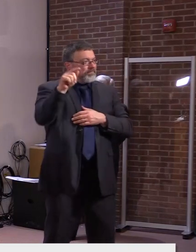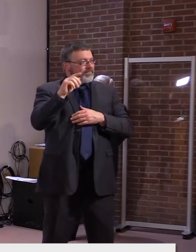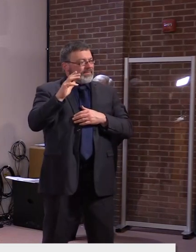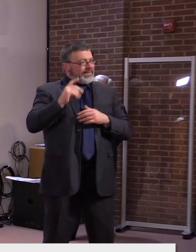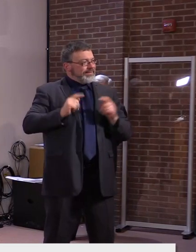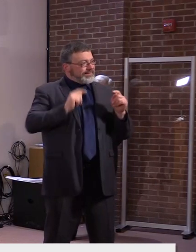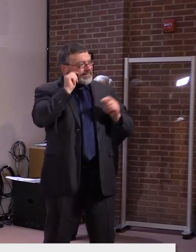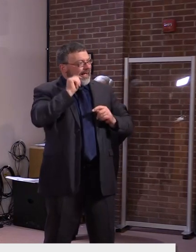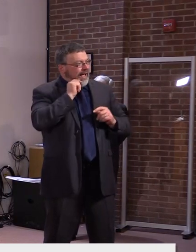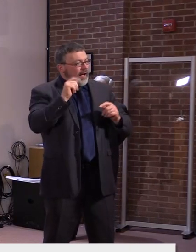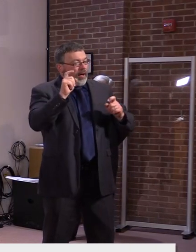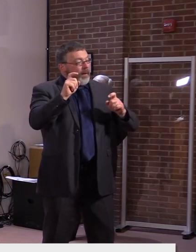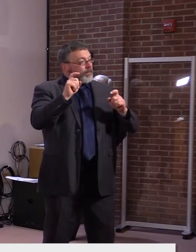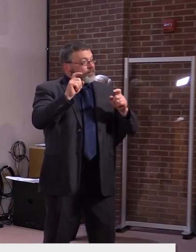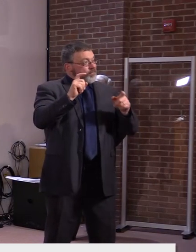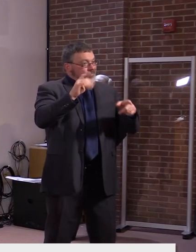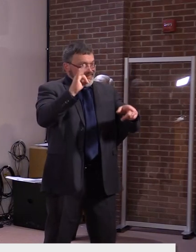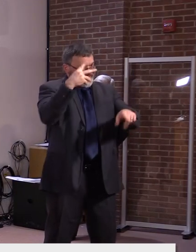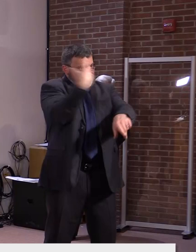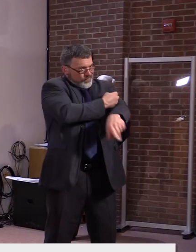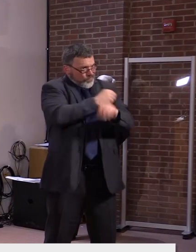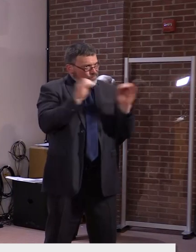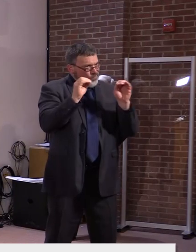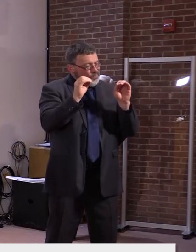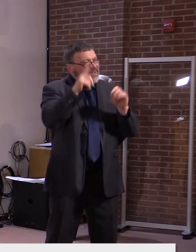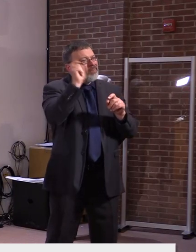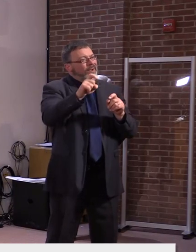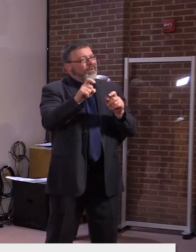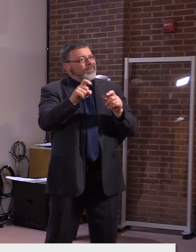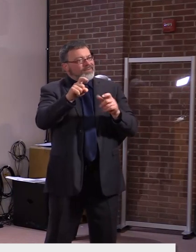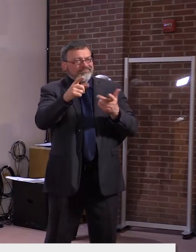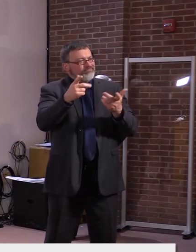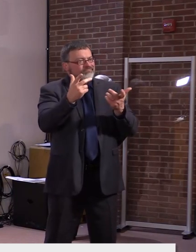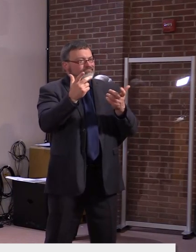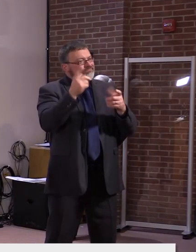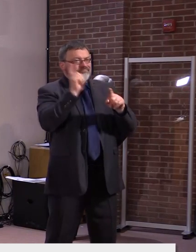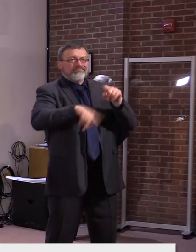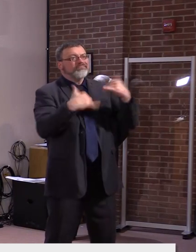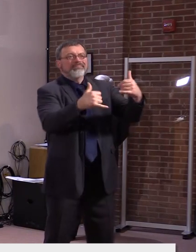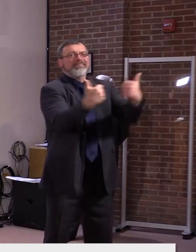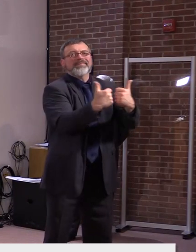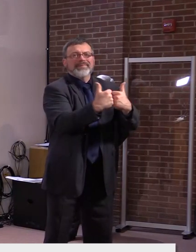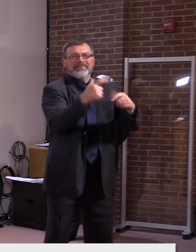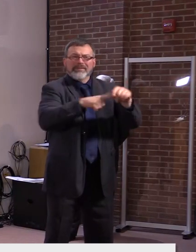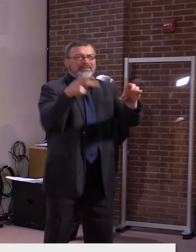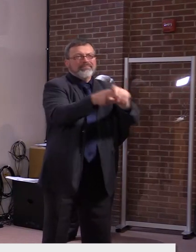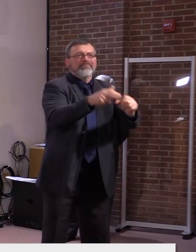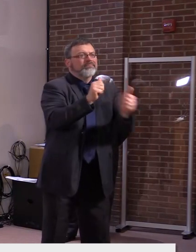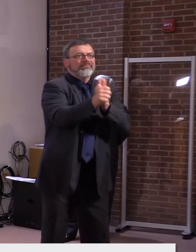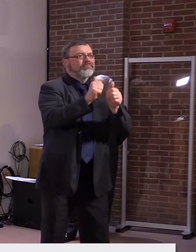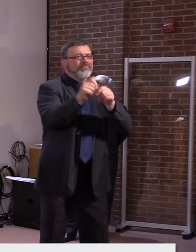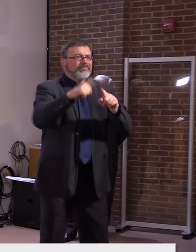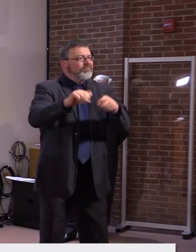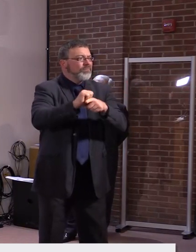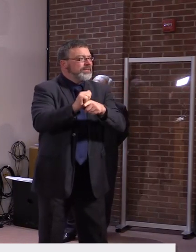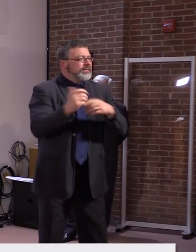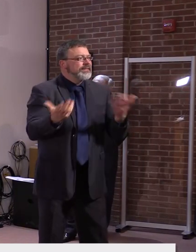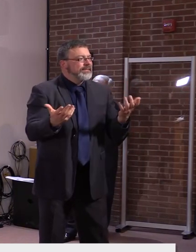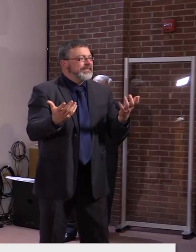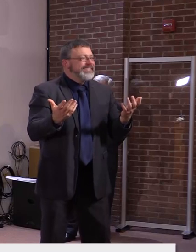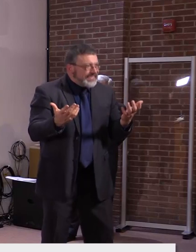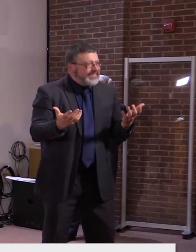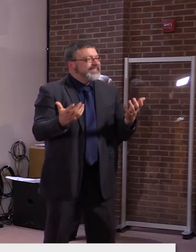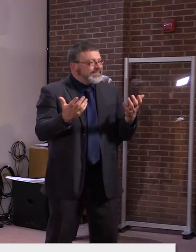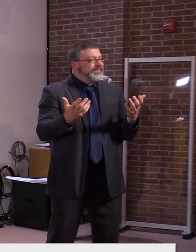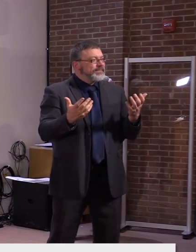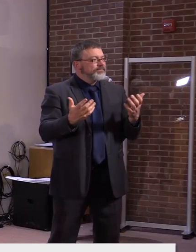students completed a 7-day quarantine following an exposure. And while, as Test to Stay becomes more widely available,